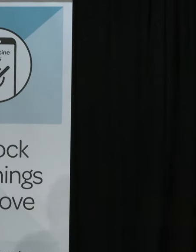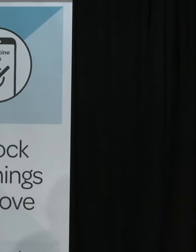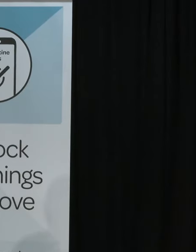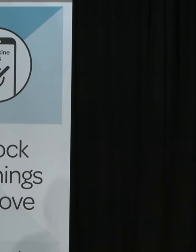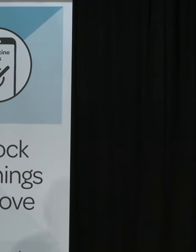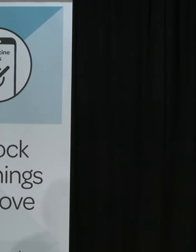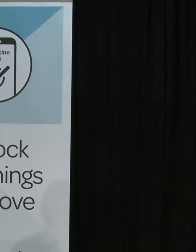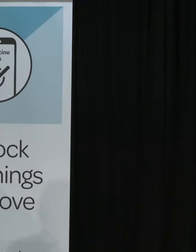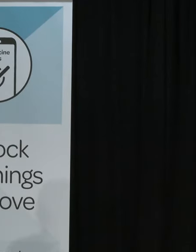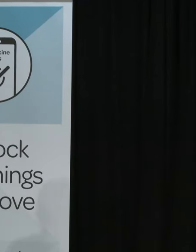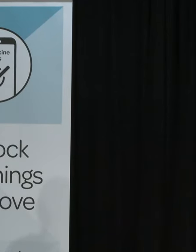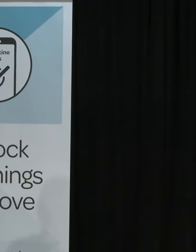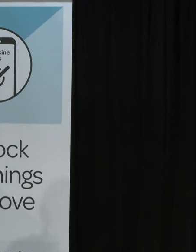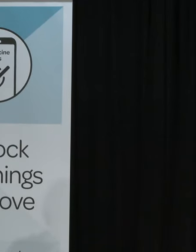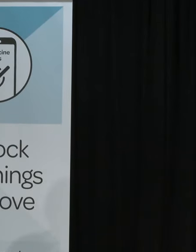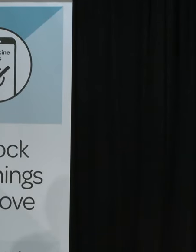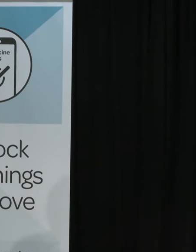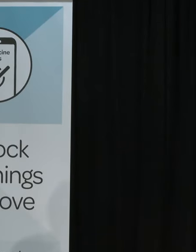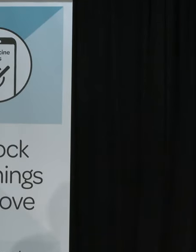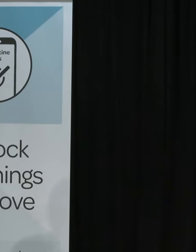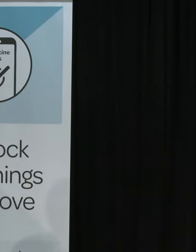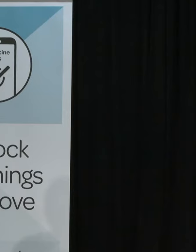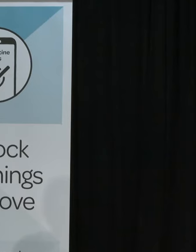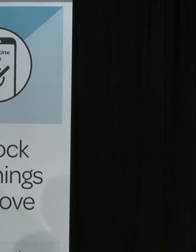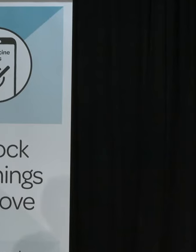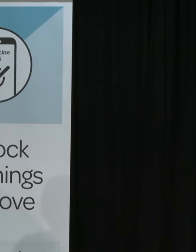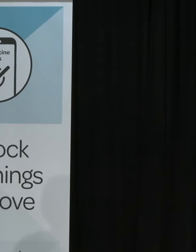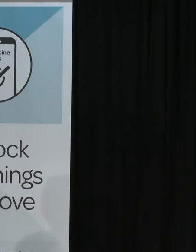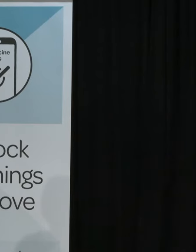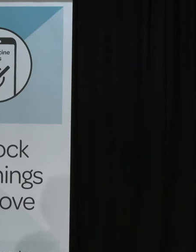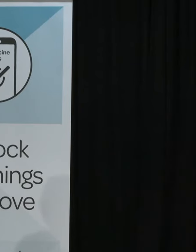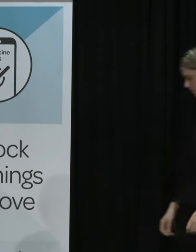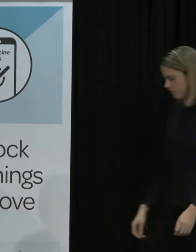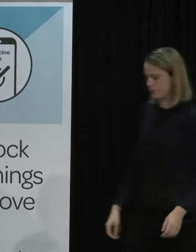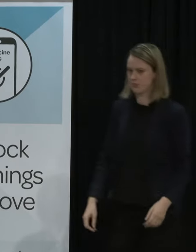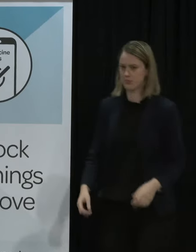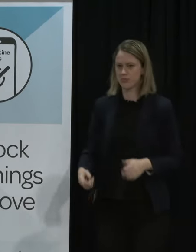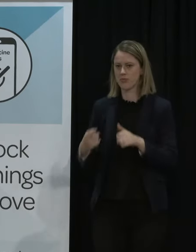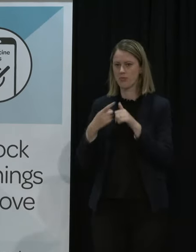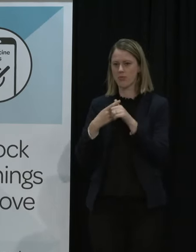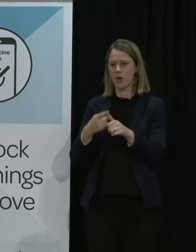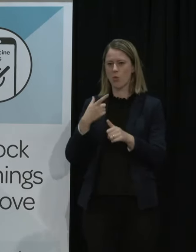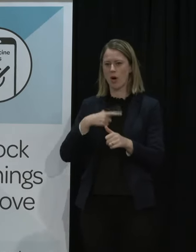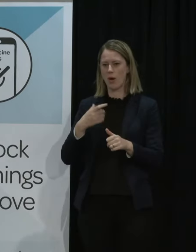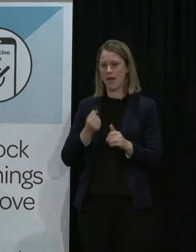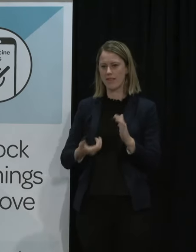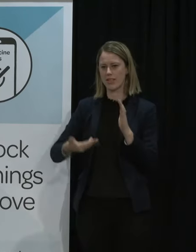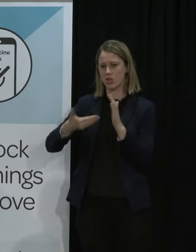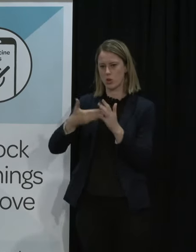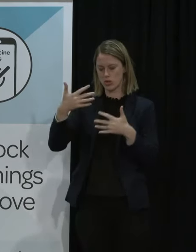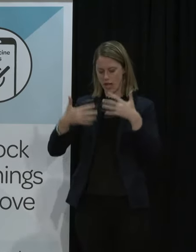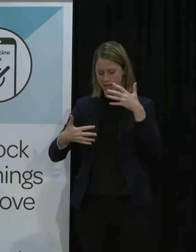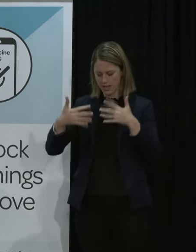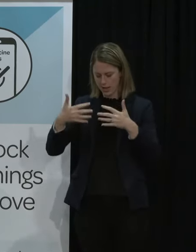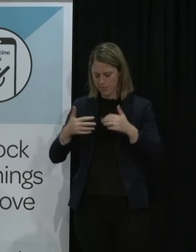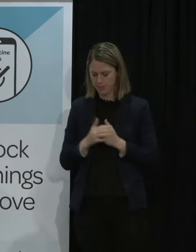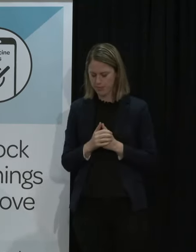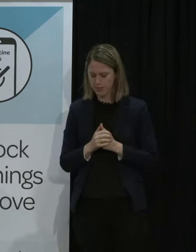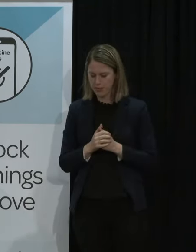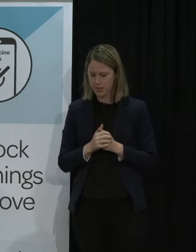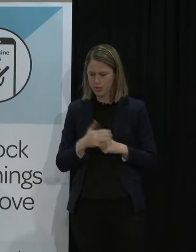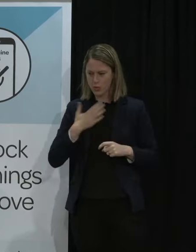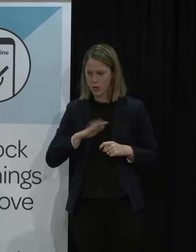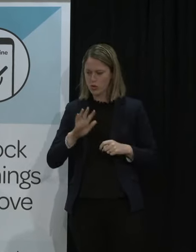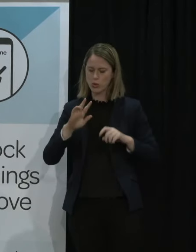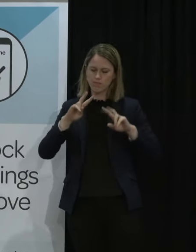of the reasons that we have this additional data is because we've instigated we have wanted to at a more granular level